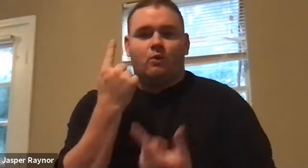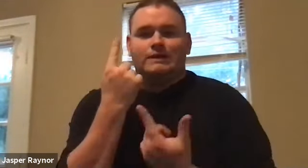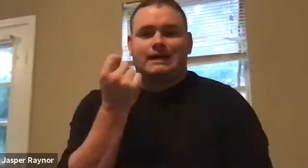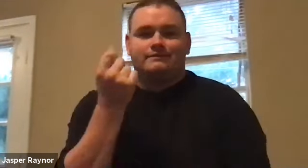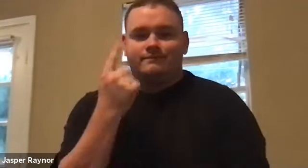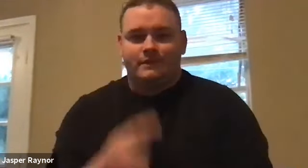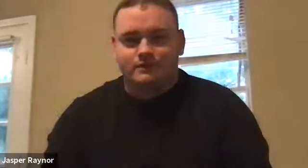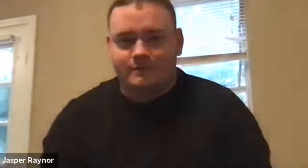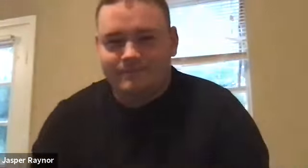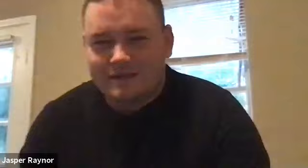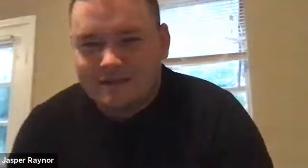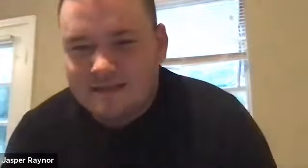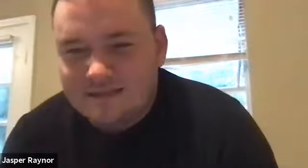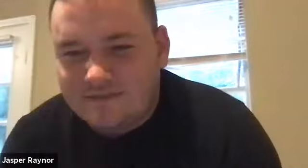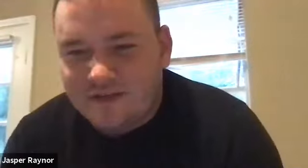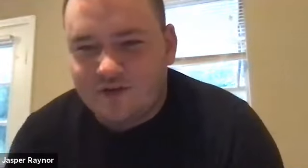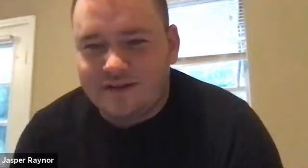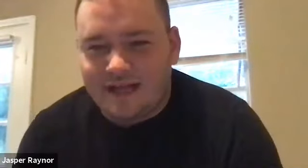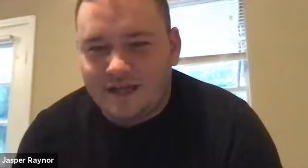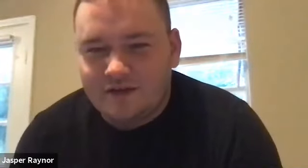One sign. I don't understand. Is the finger in the air.